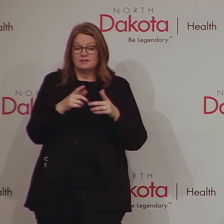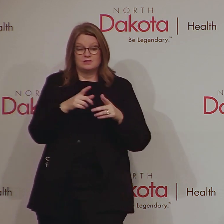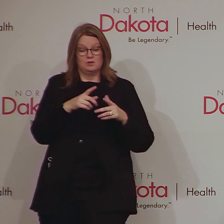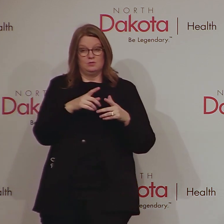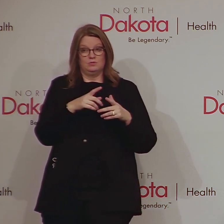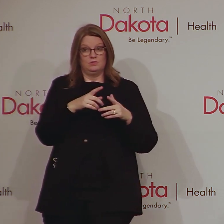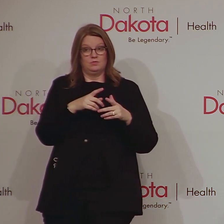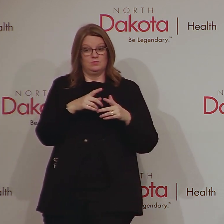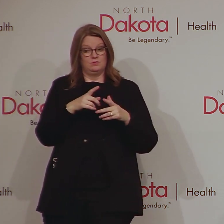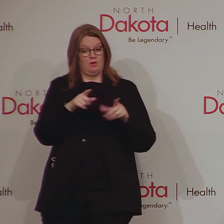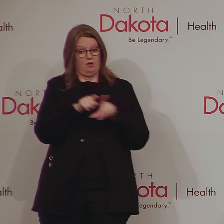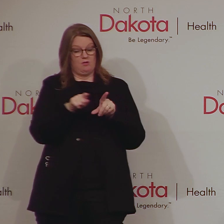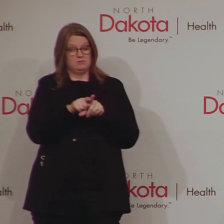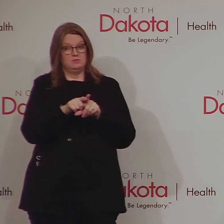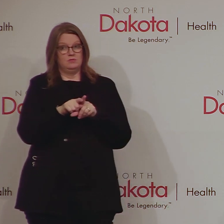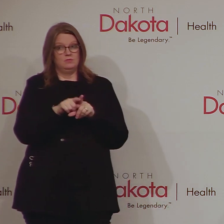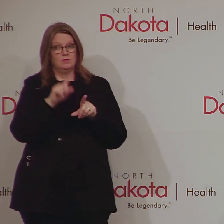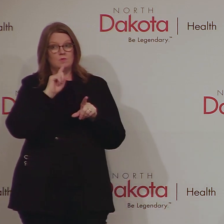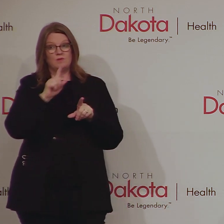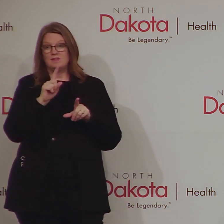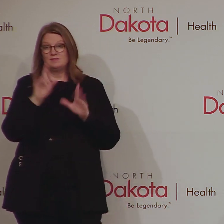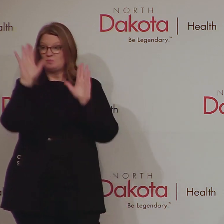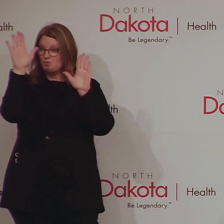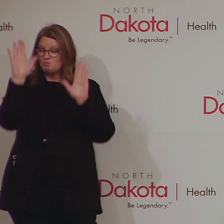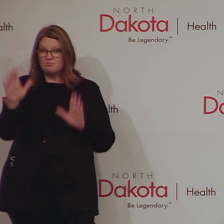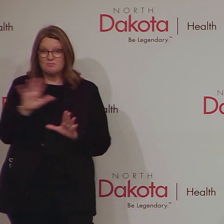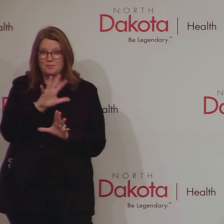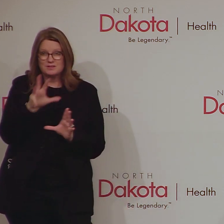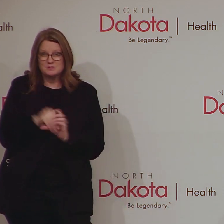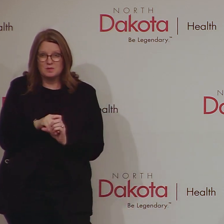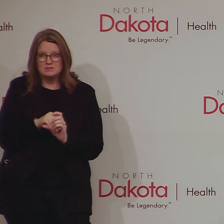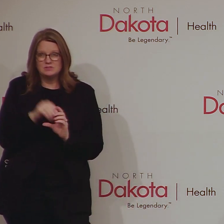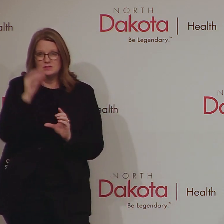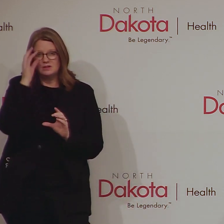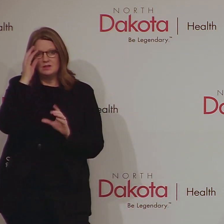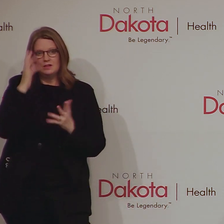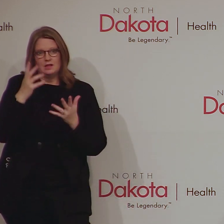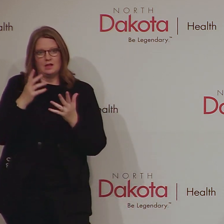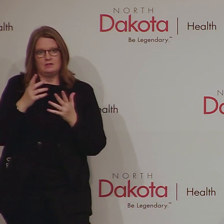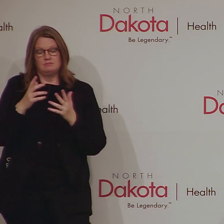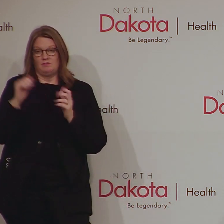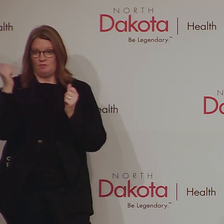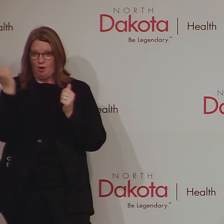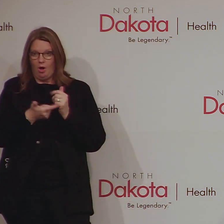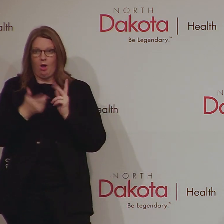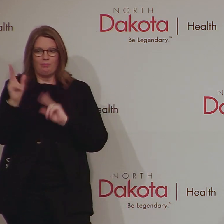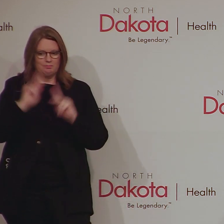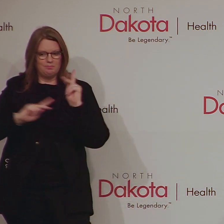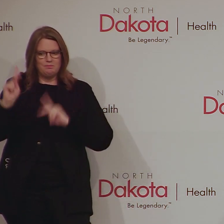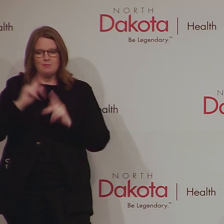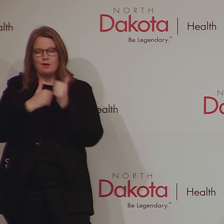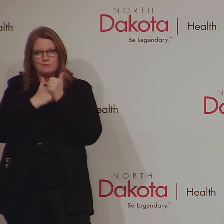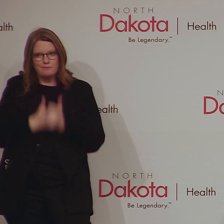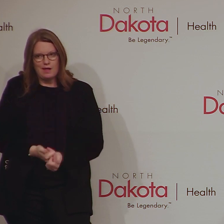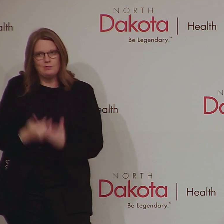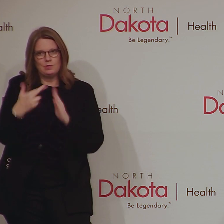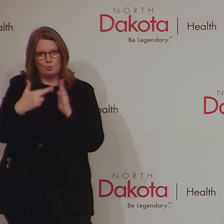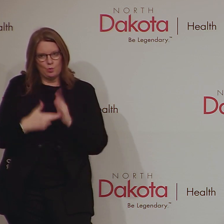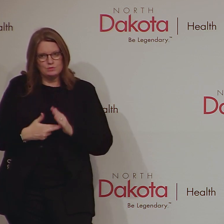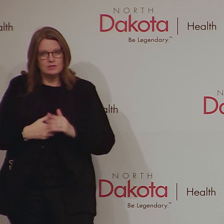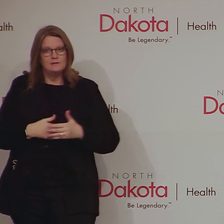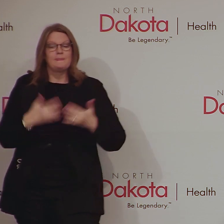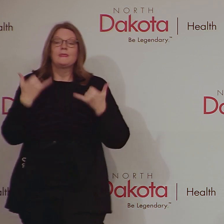fact that we've had such great participation on the protocols by citizens of our state. So today